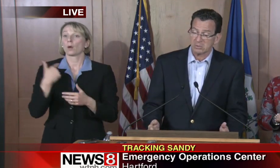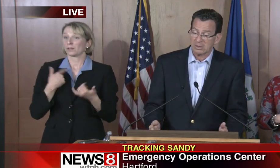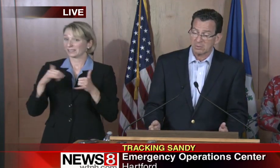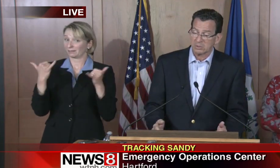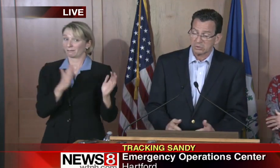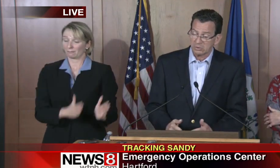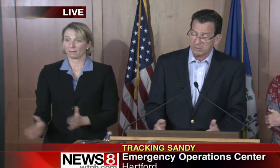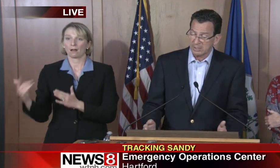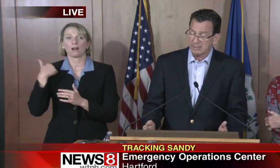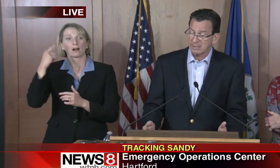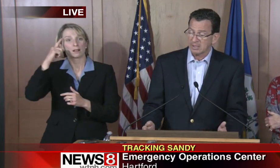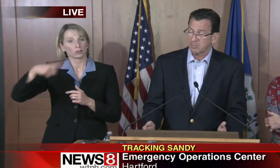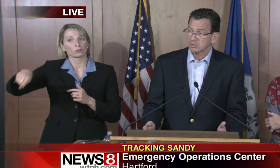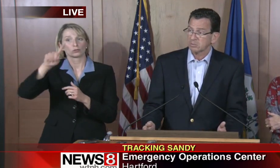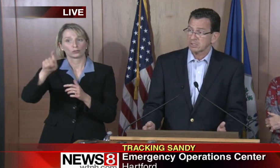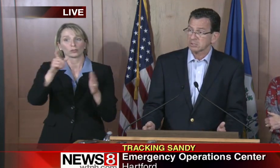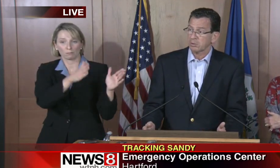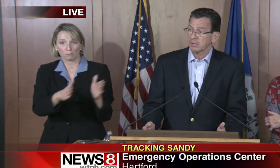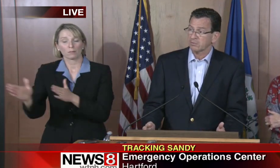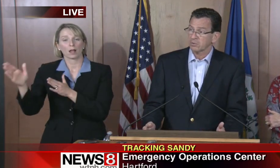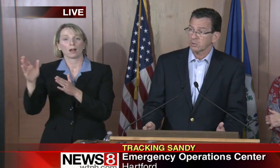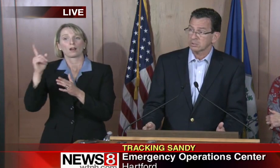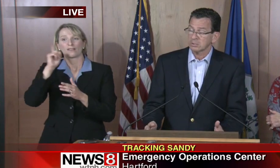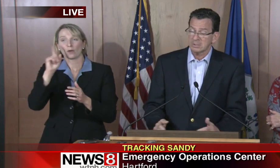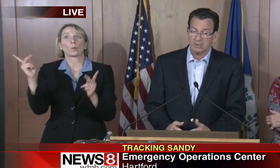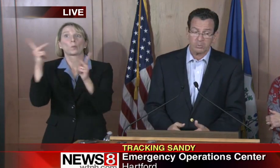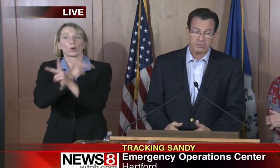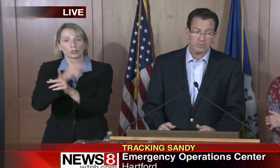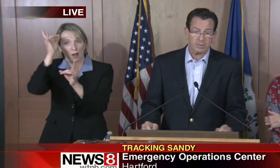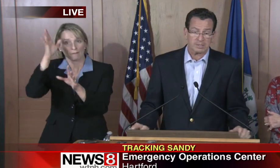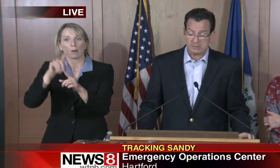and I think everyone should be, on a personal basis, planning for the worst and hoping for the best.